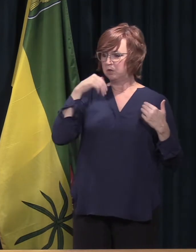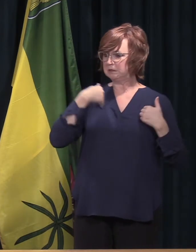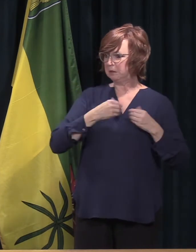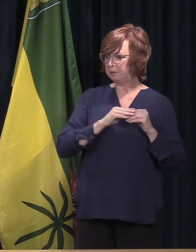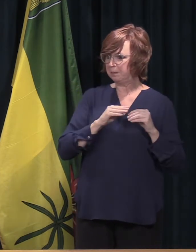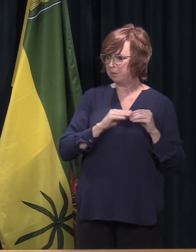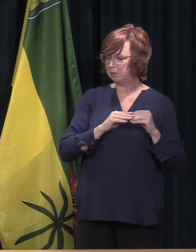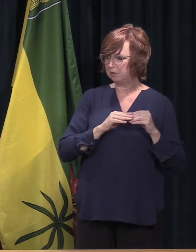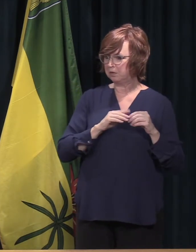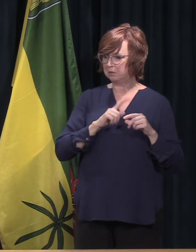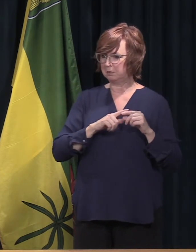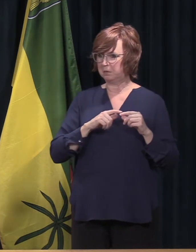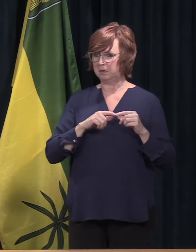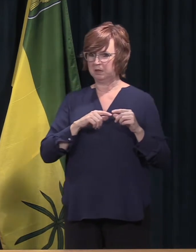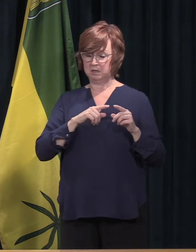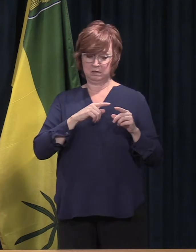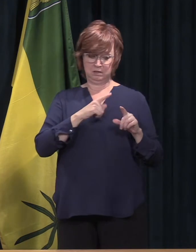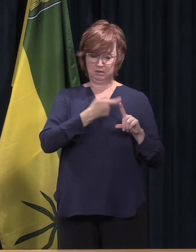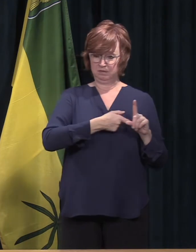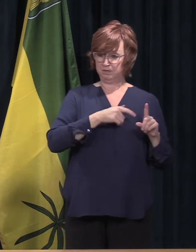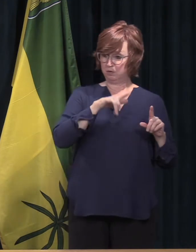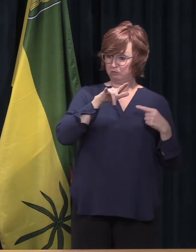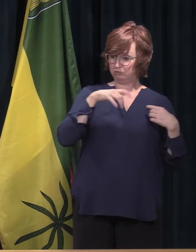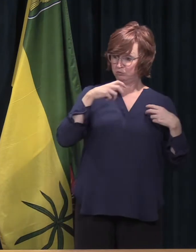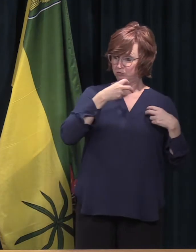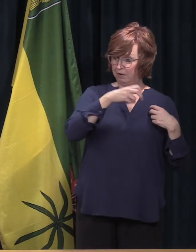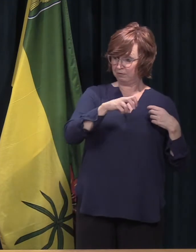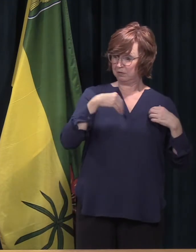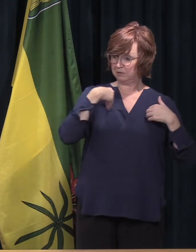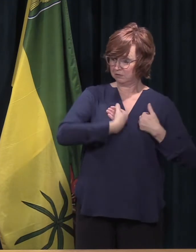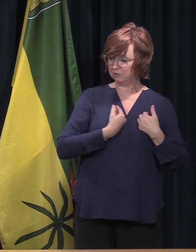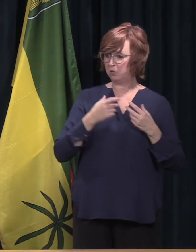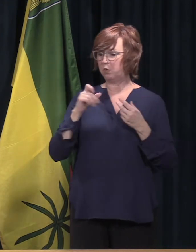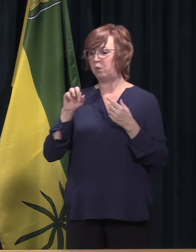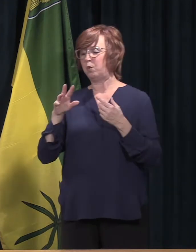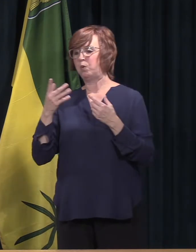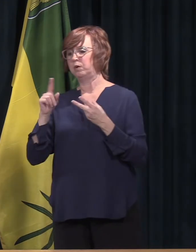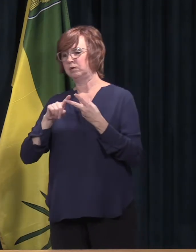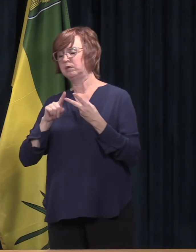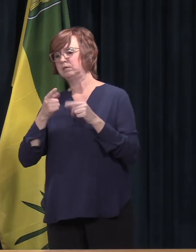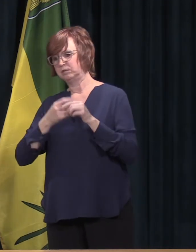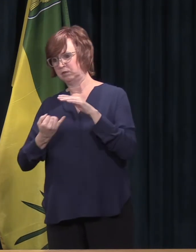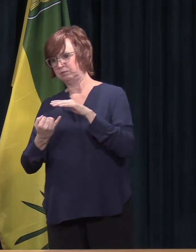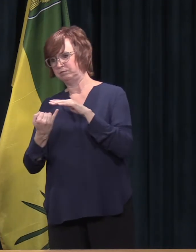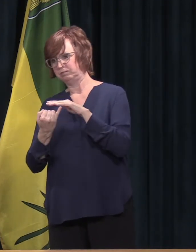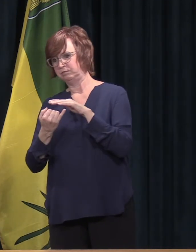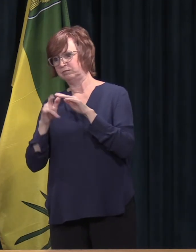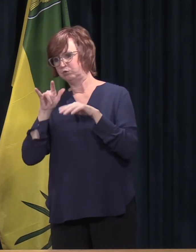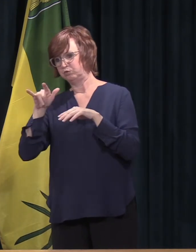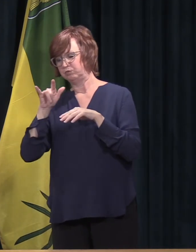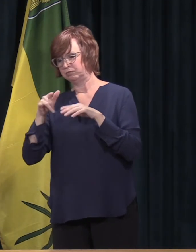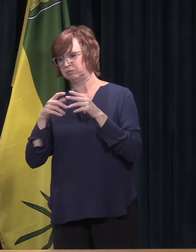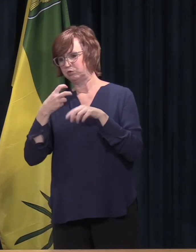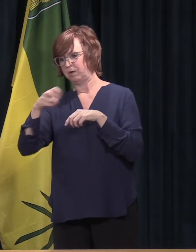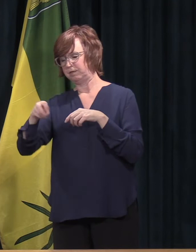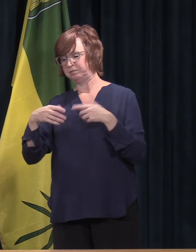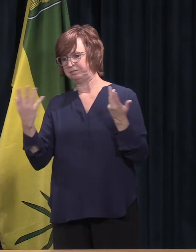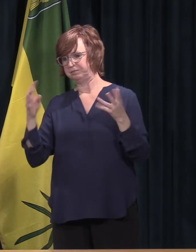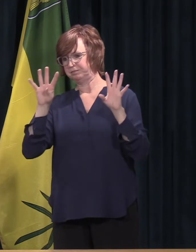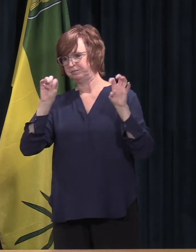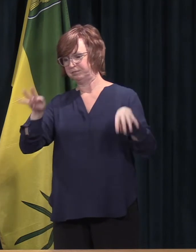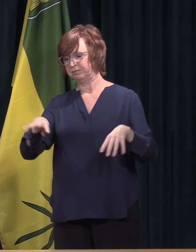just have to be more aware. Anytime you travel, isolate yourselves for 2 weeks, monitor your symptoms, but also going